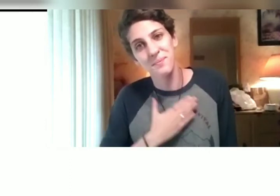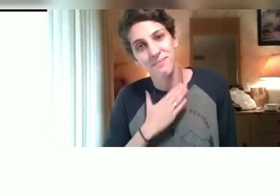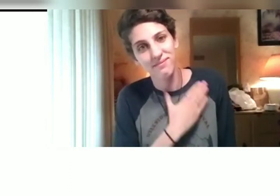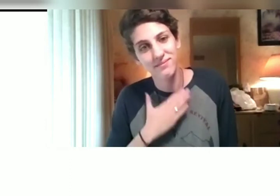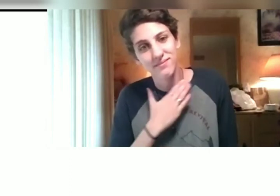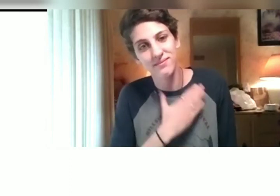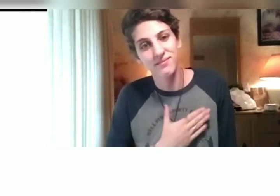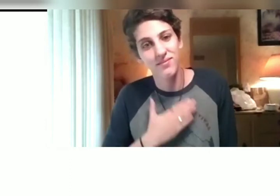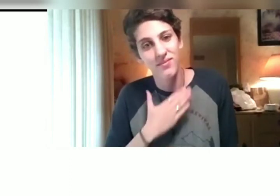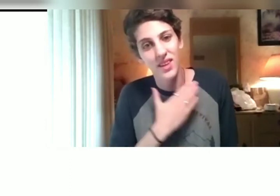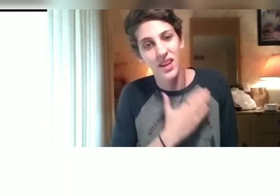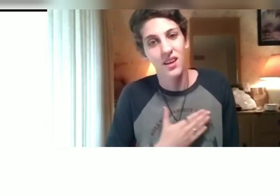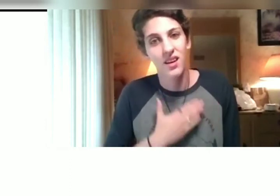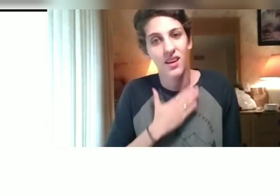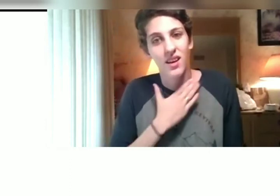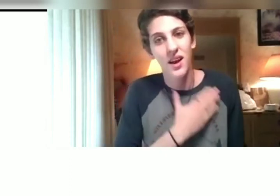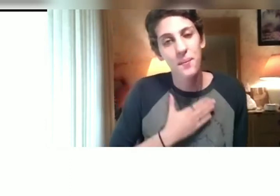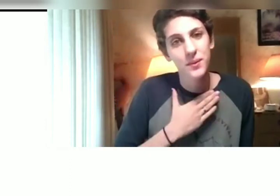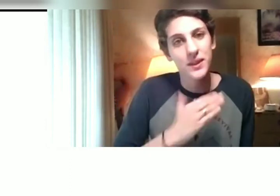boom,